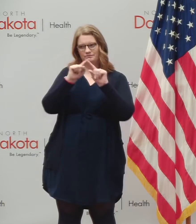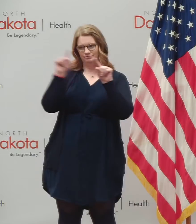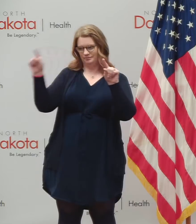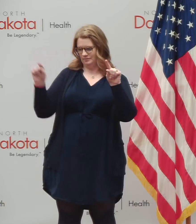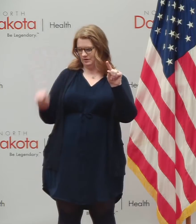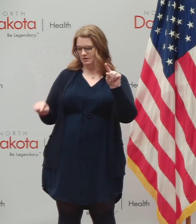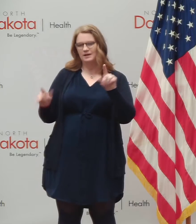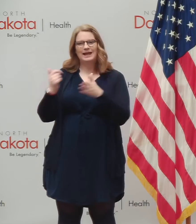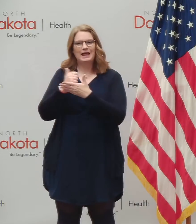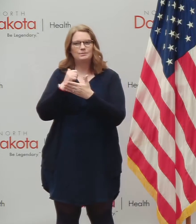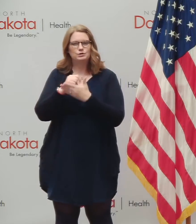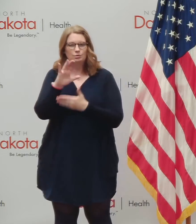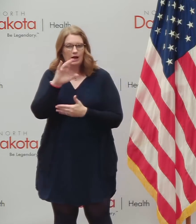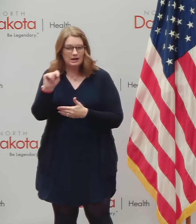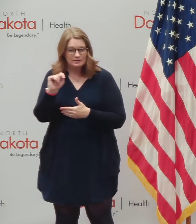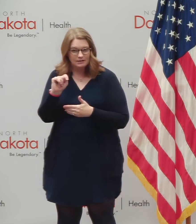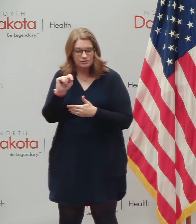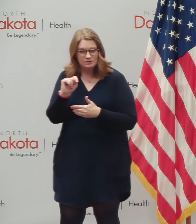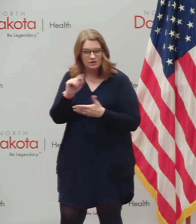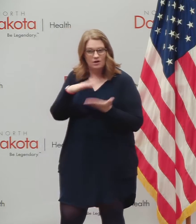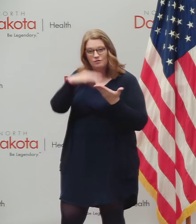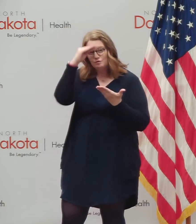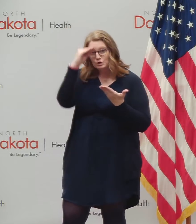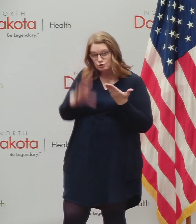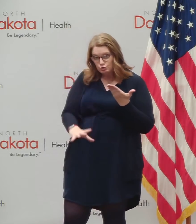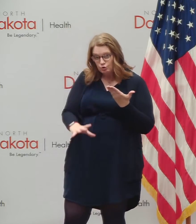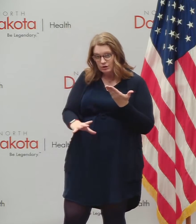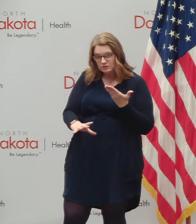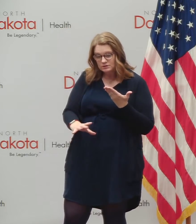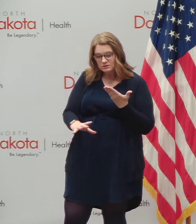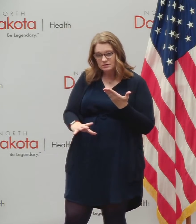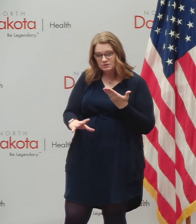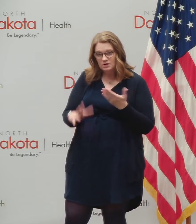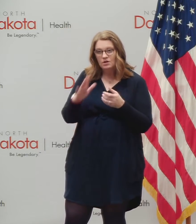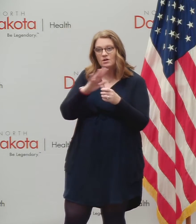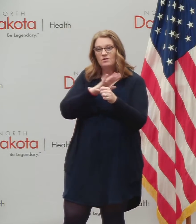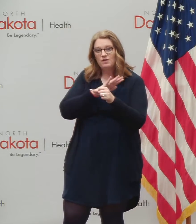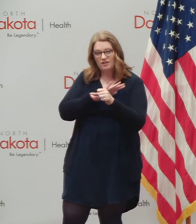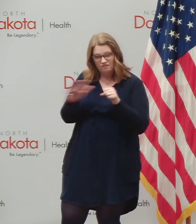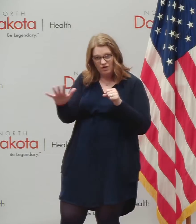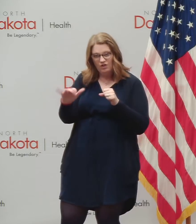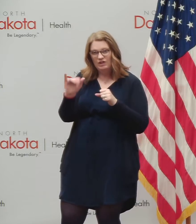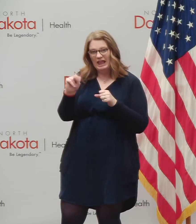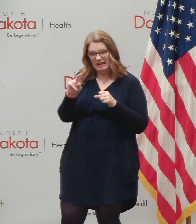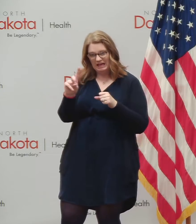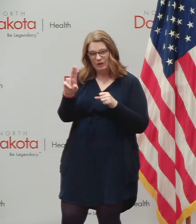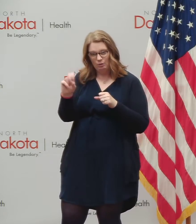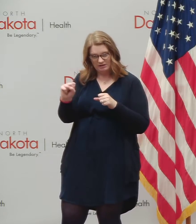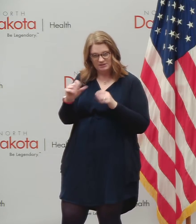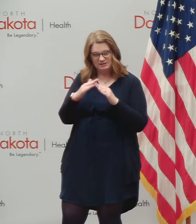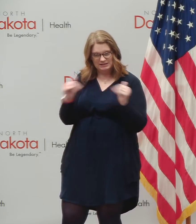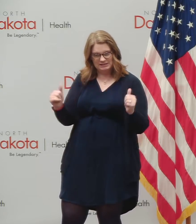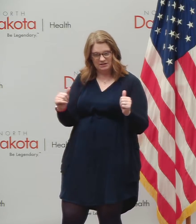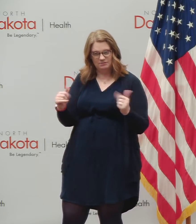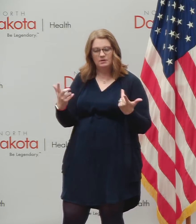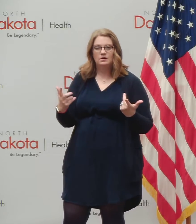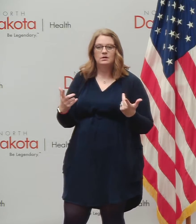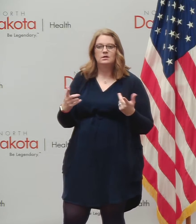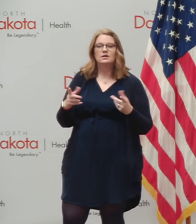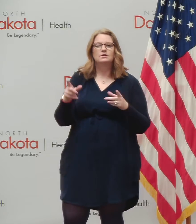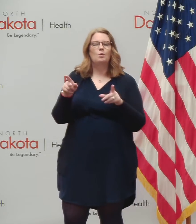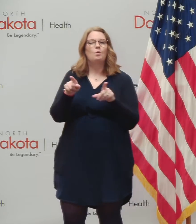do contact tracing for students across the entire NDUS system, and then that'll free up some